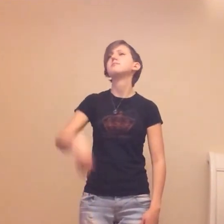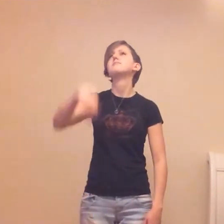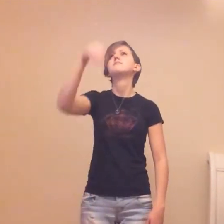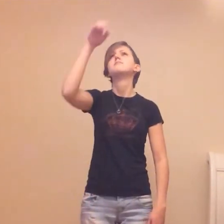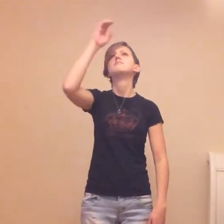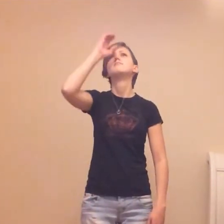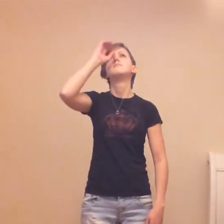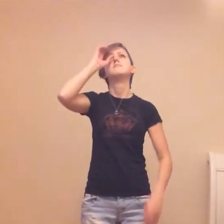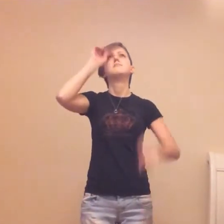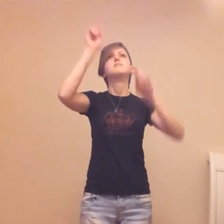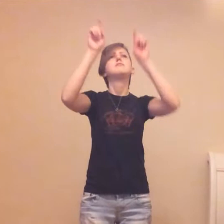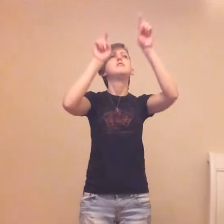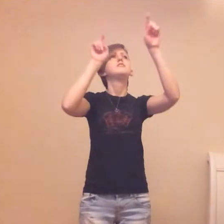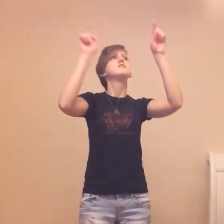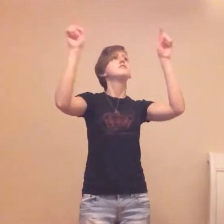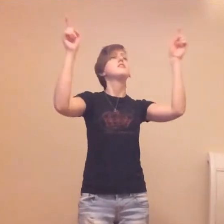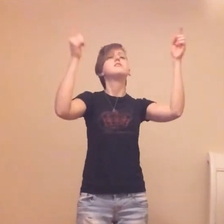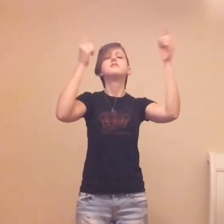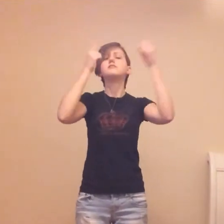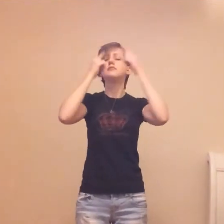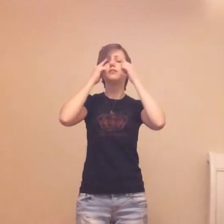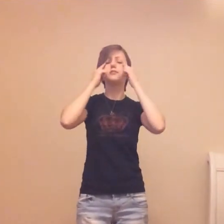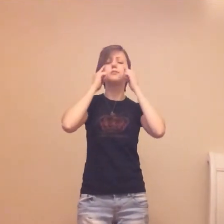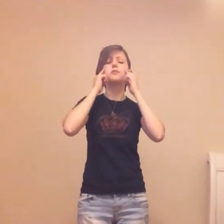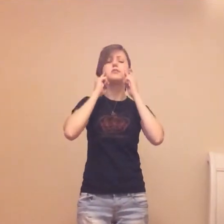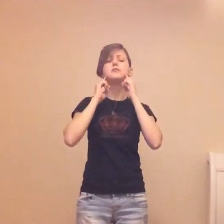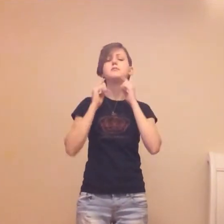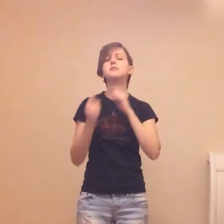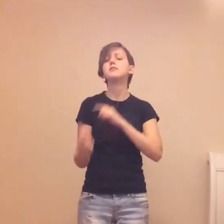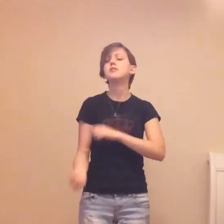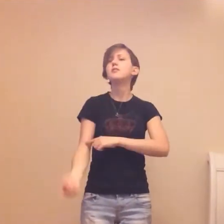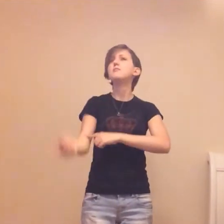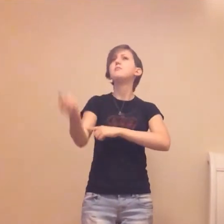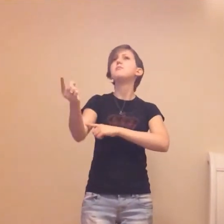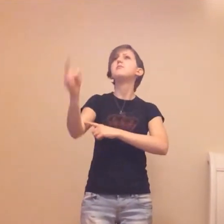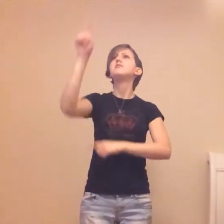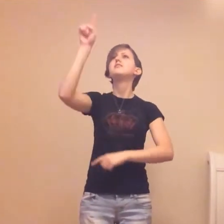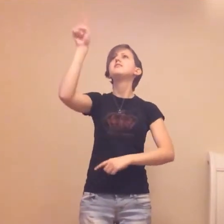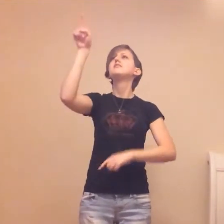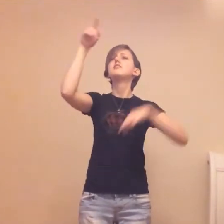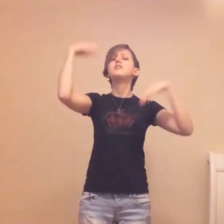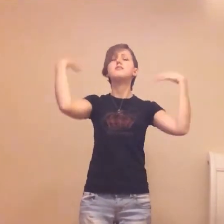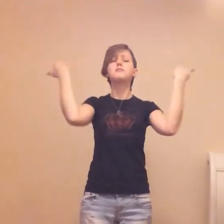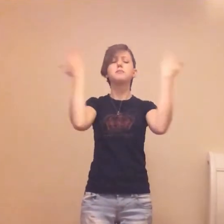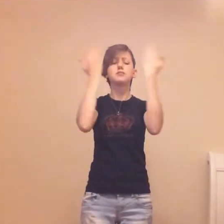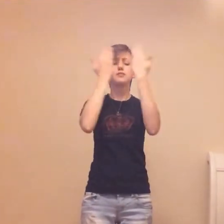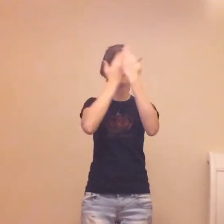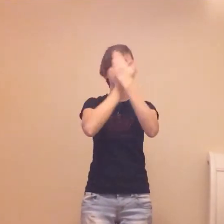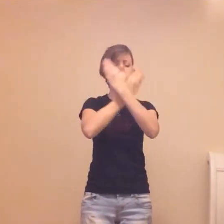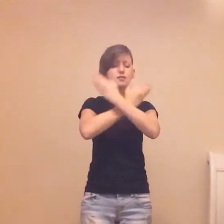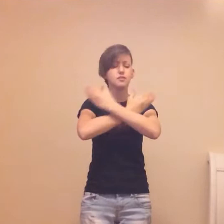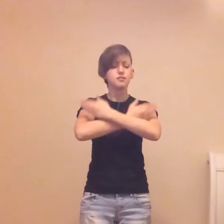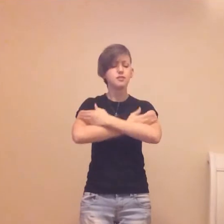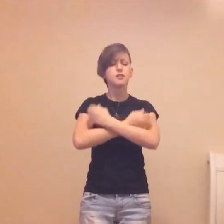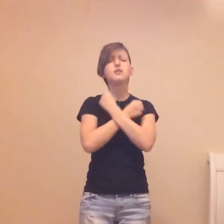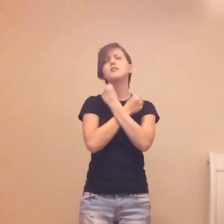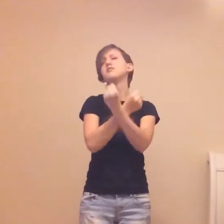The moon and stars they met, the morning sun was down, the